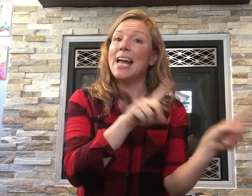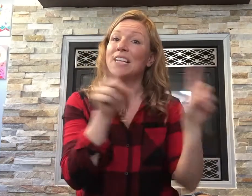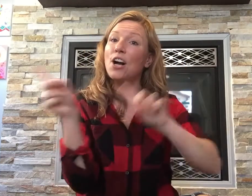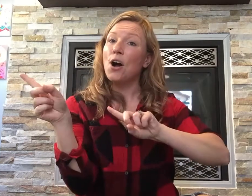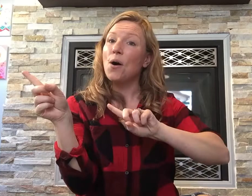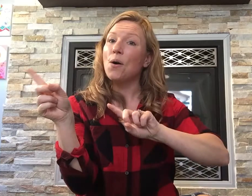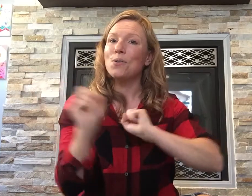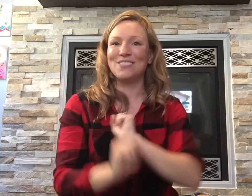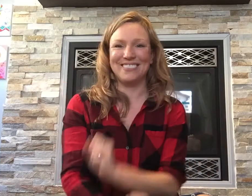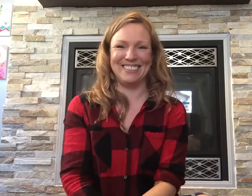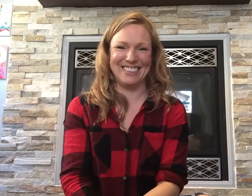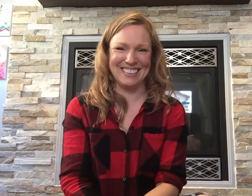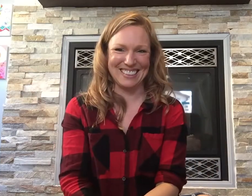and go.